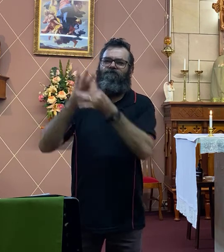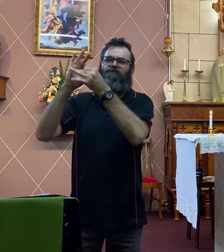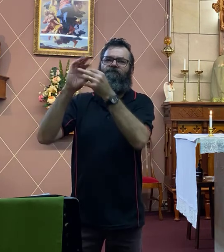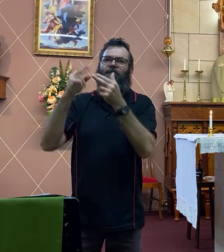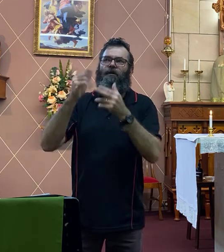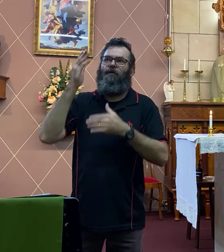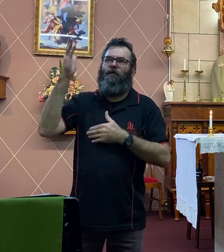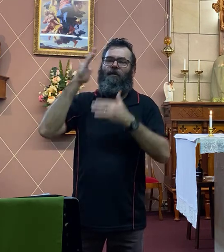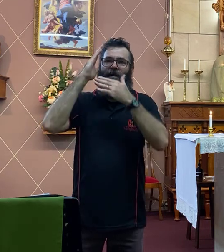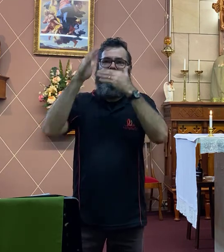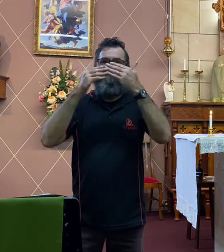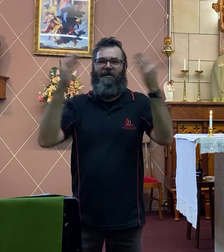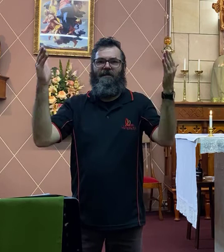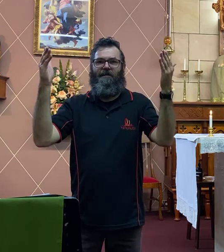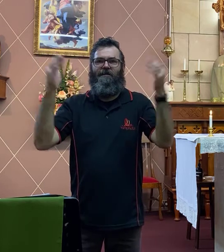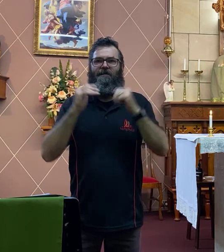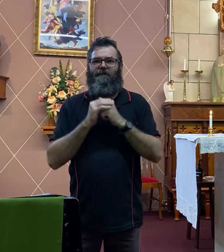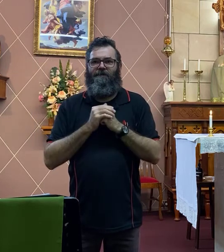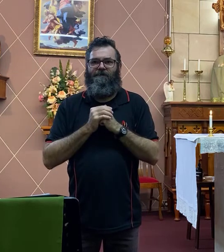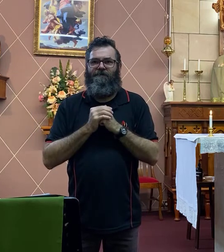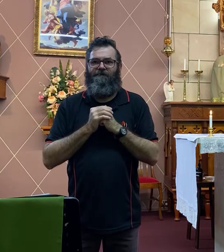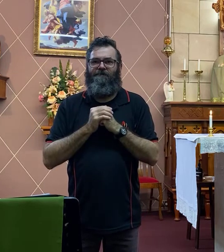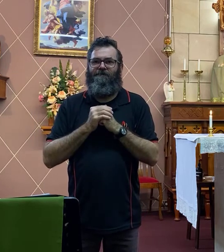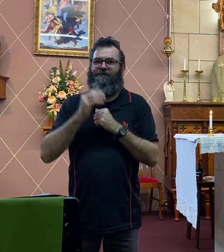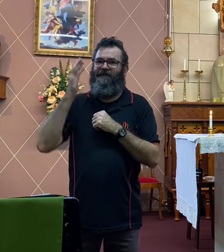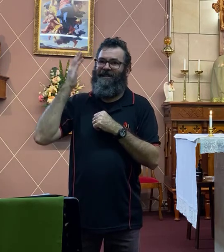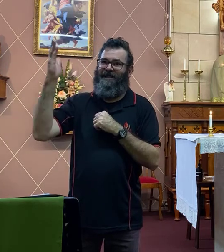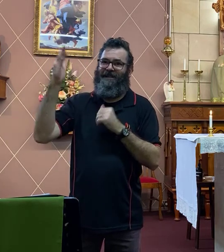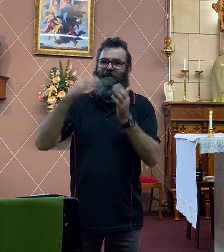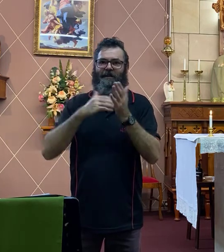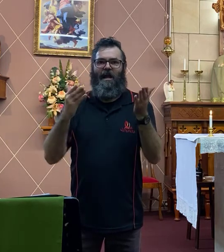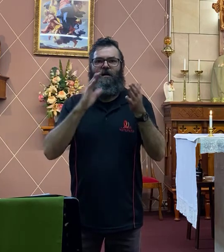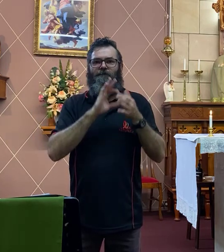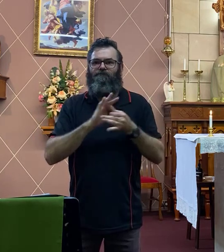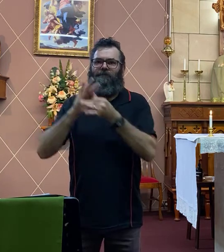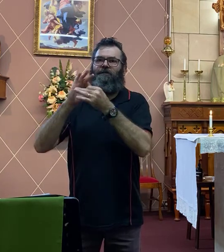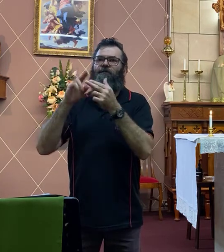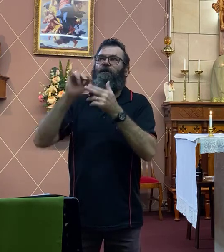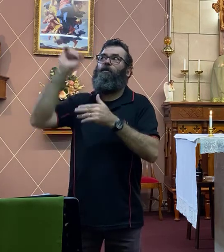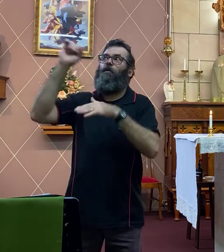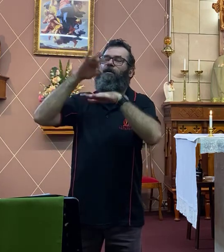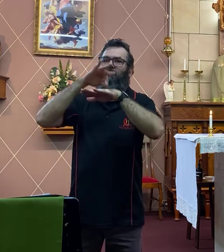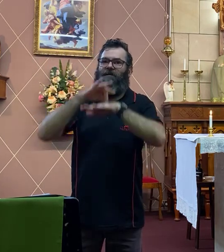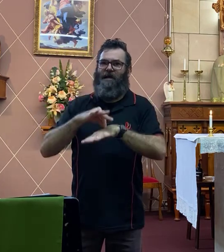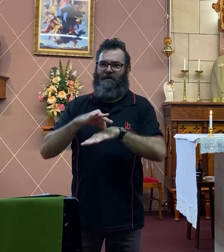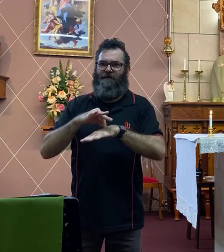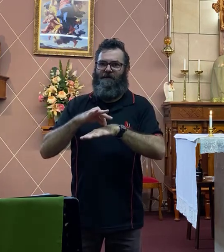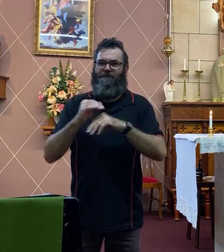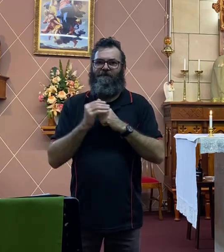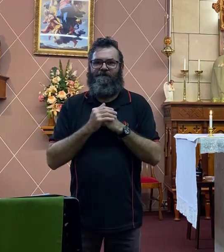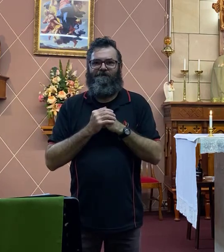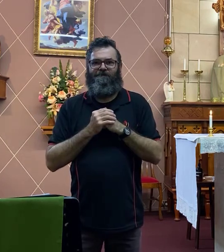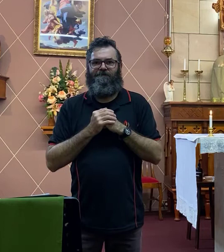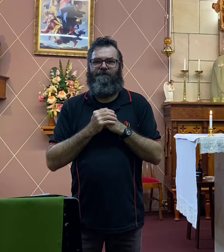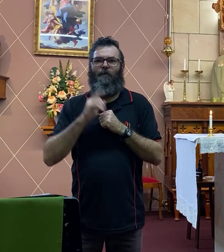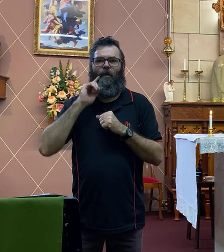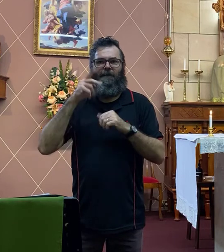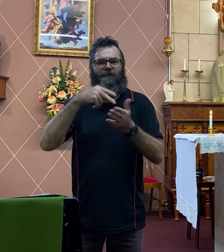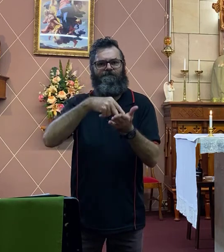Grant that he who is united with your Son in death like this may also be one with him in his resurrection.